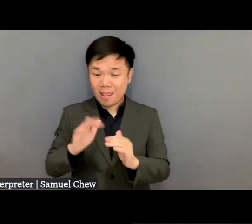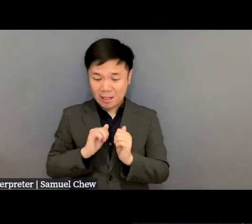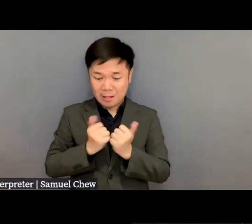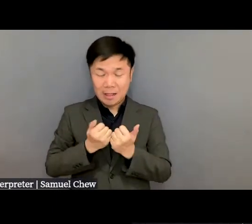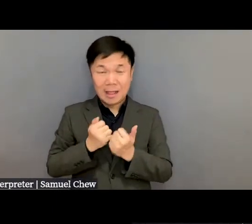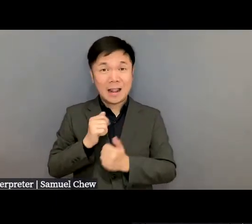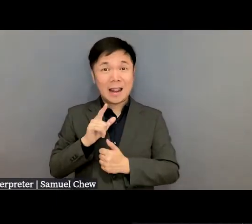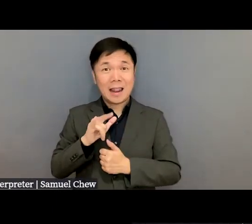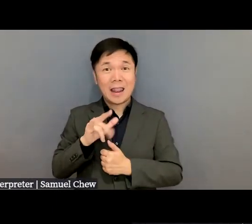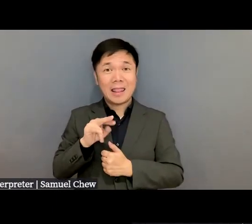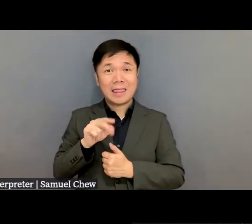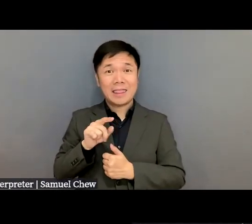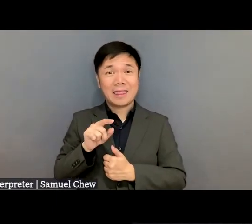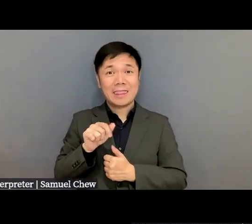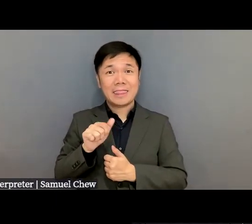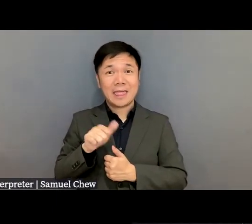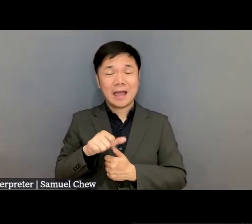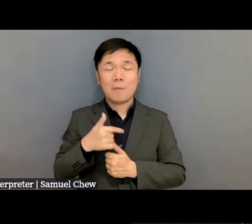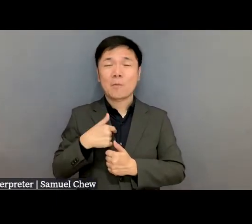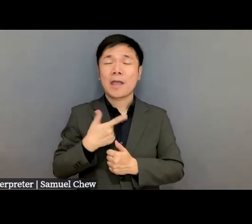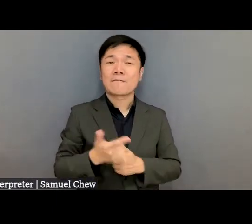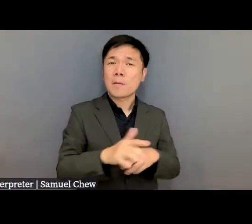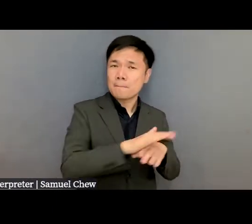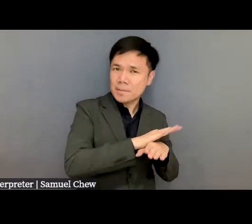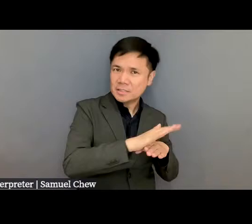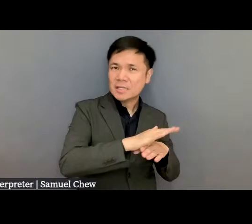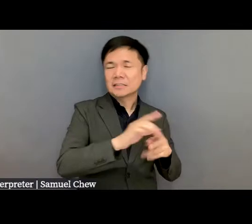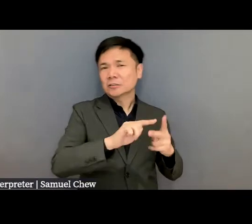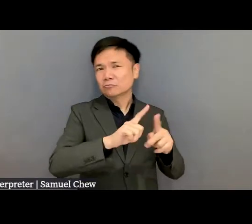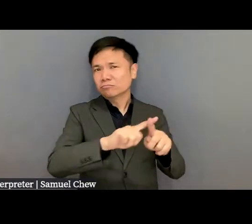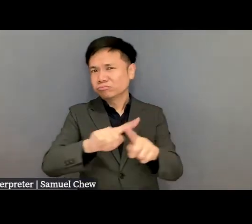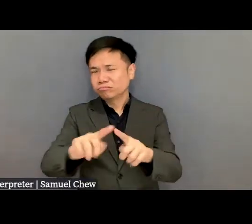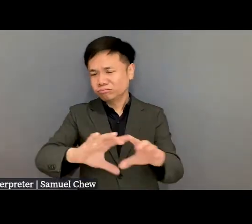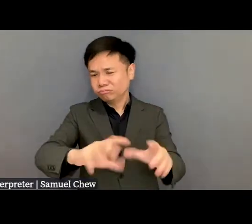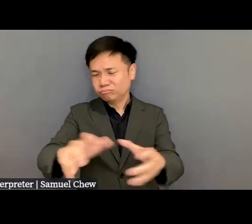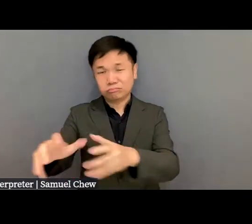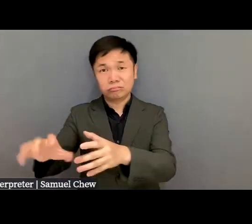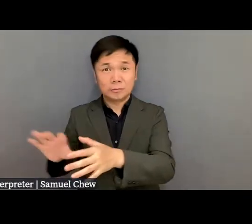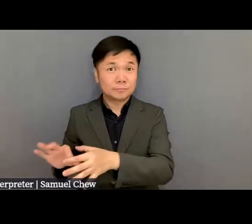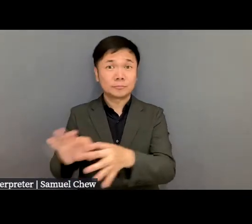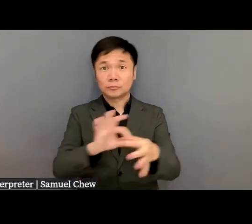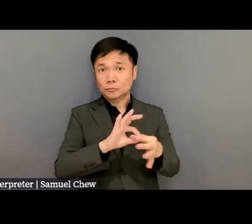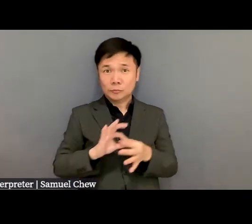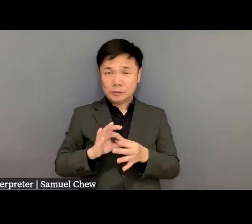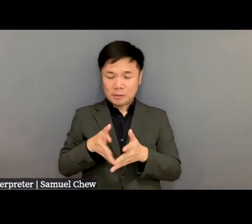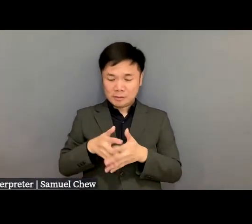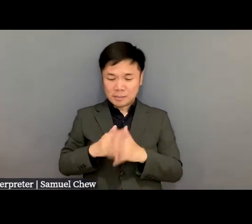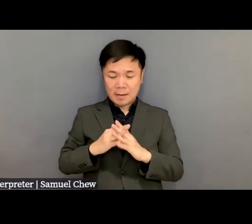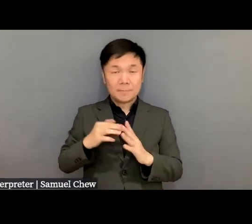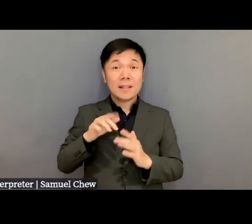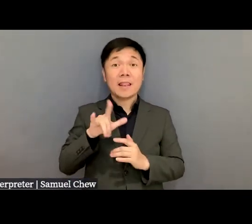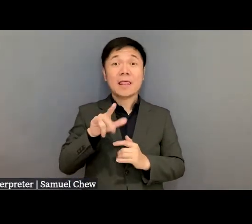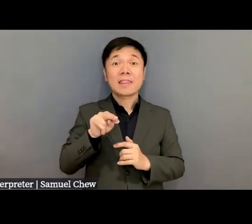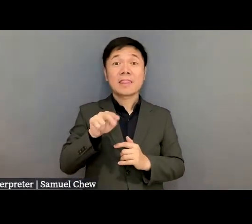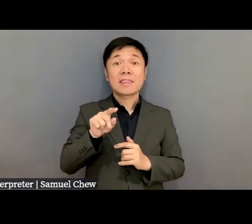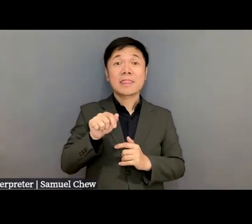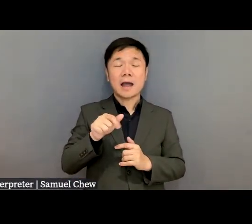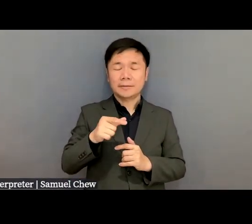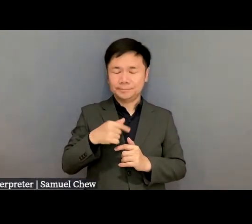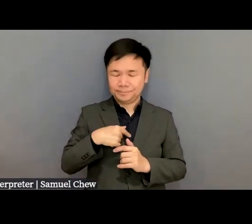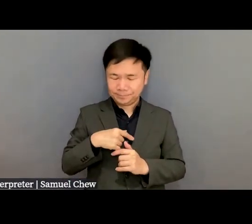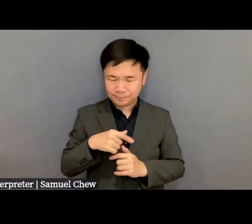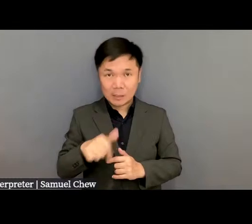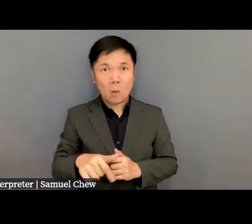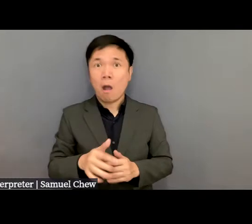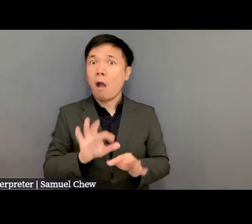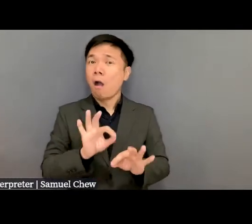of course, private sector stakeholders in the tourism sector. So it was a great opportunity for